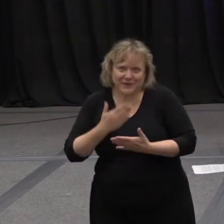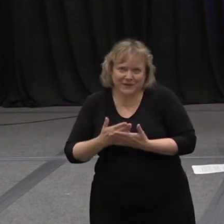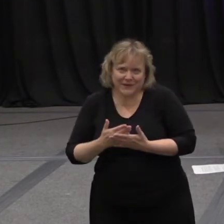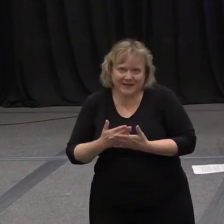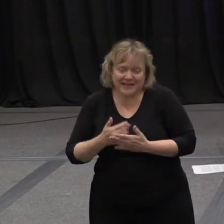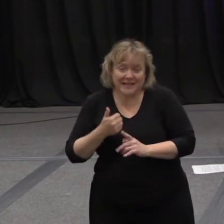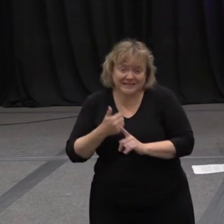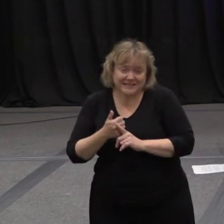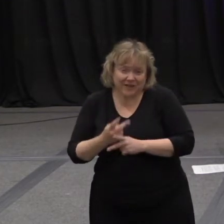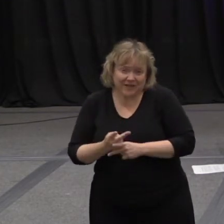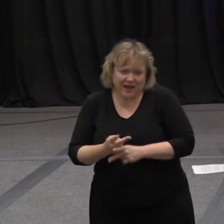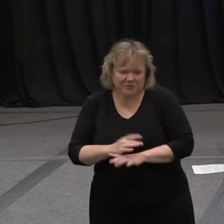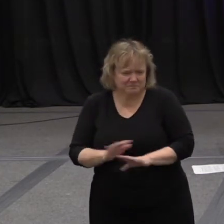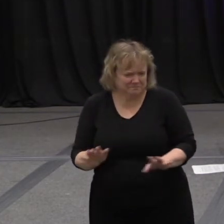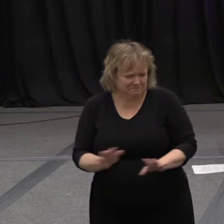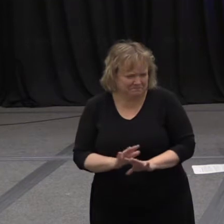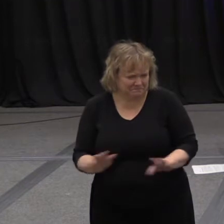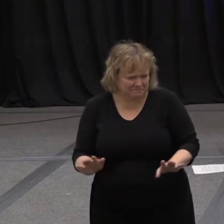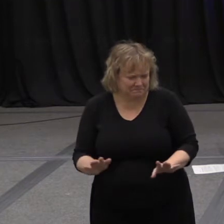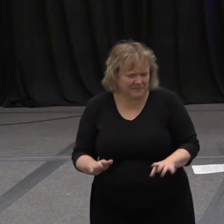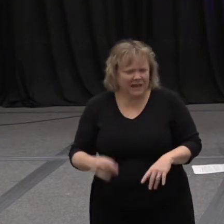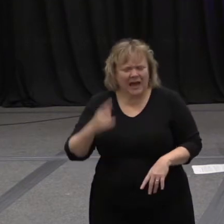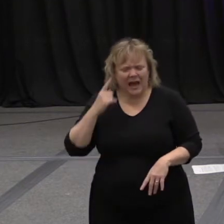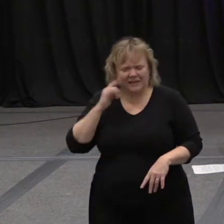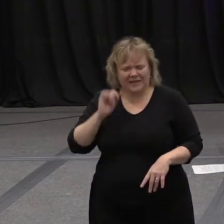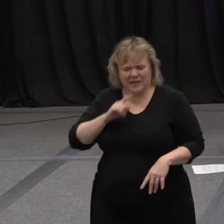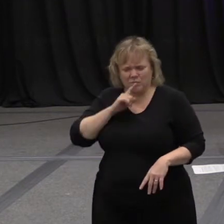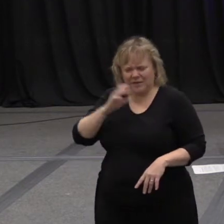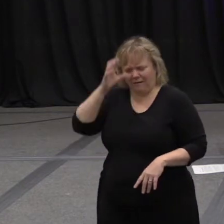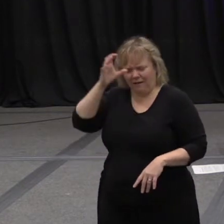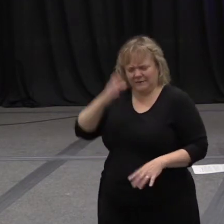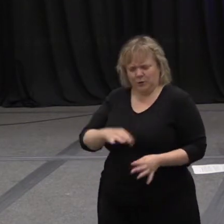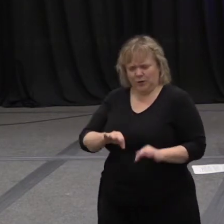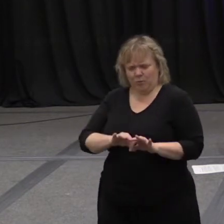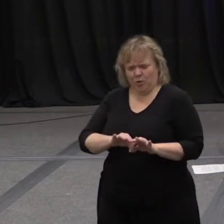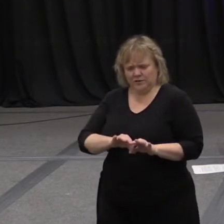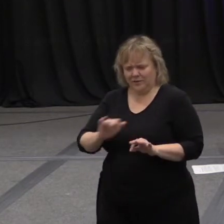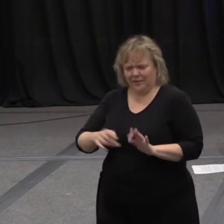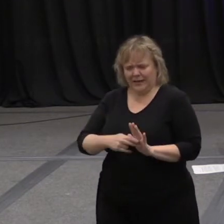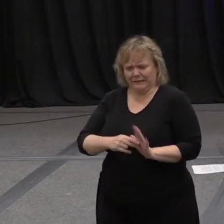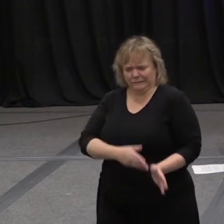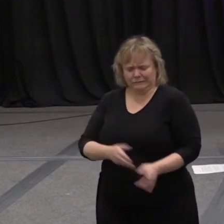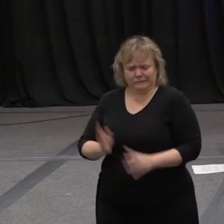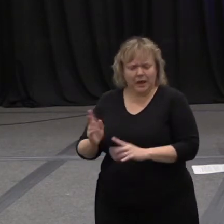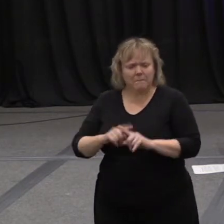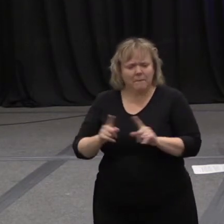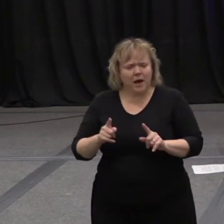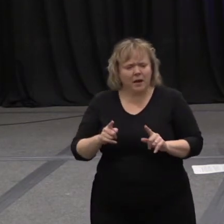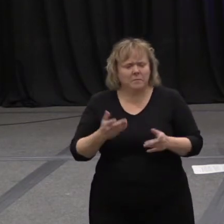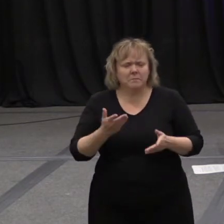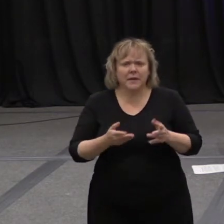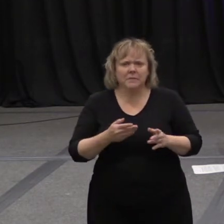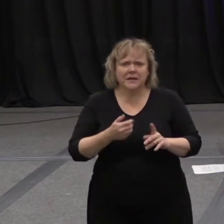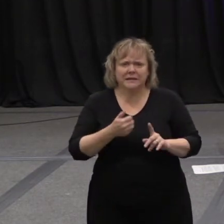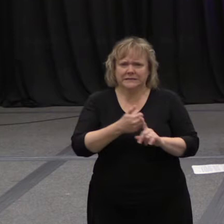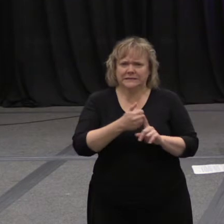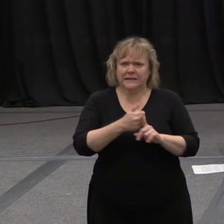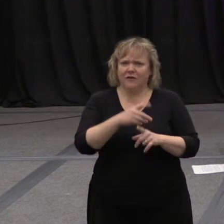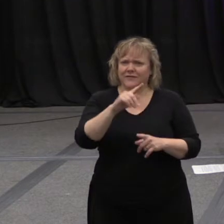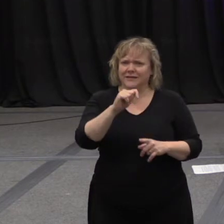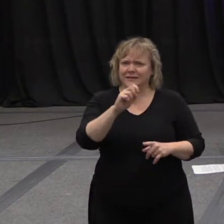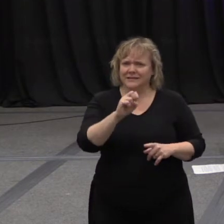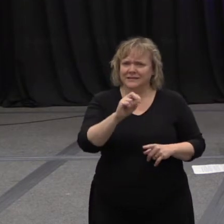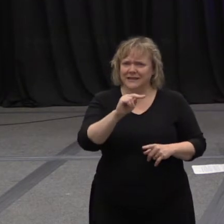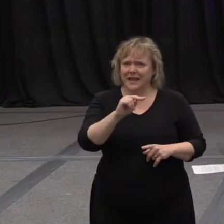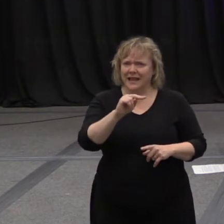an important concept, maybe self-tending, I'm thinking, might be better, to pay attention to our own needs and make sure we're meeting our own needs so that